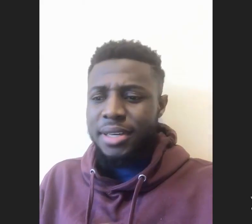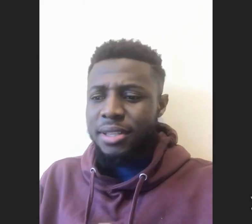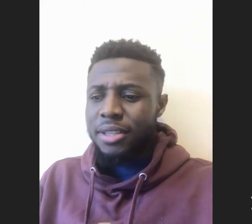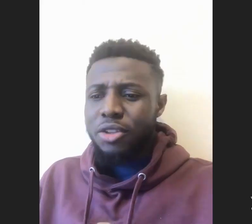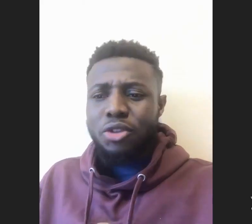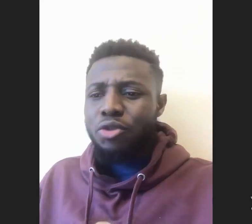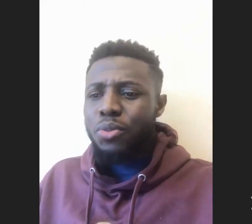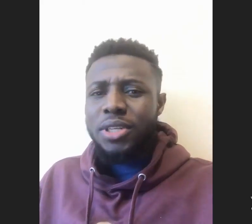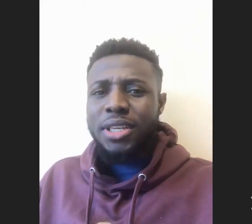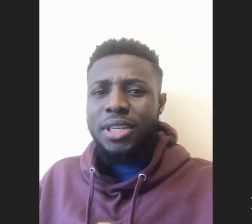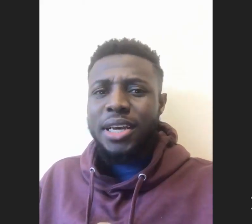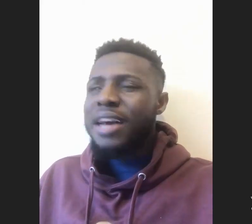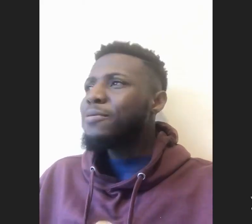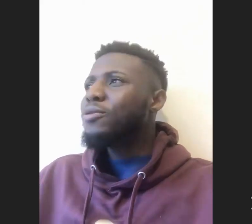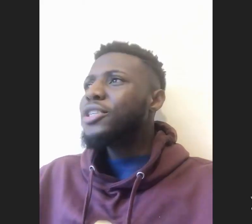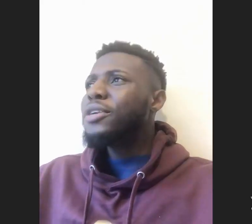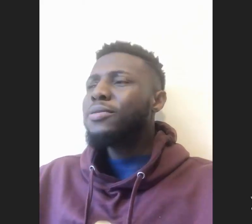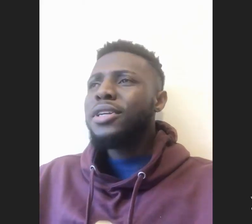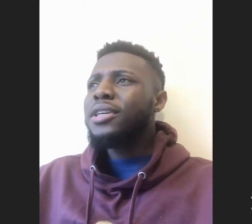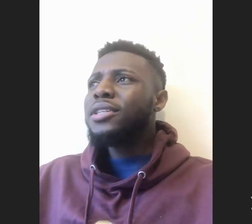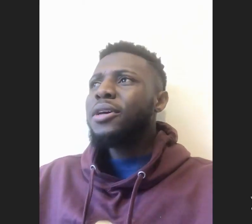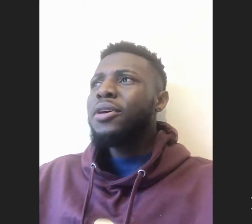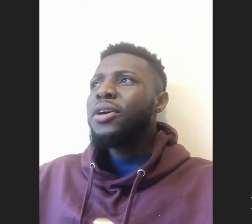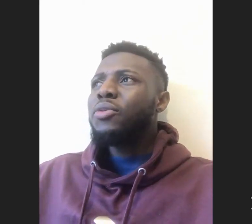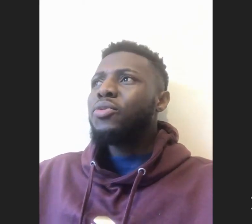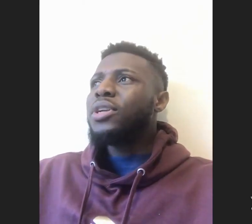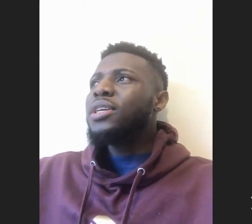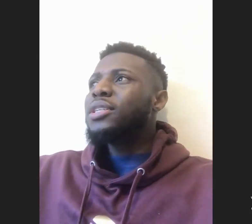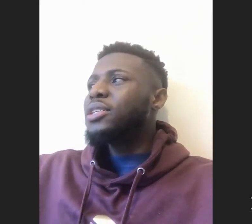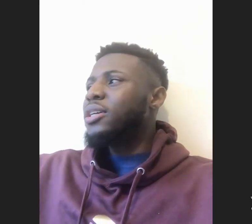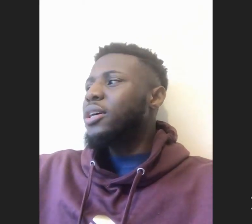people? You put it here. I volunteered for this